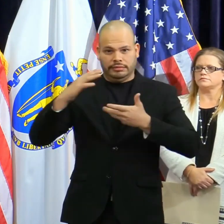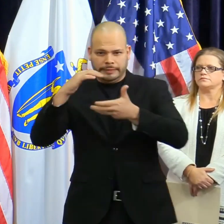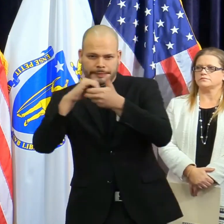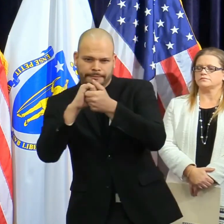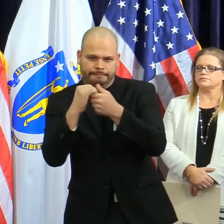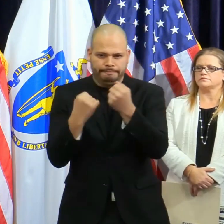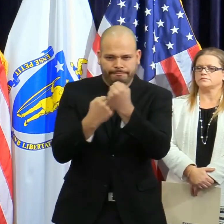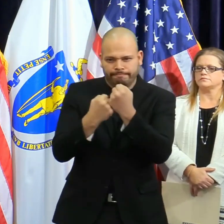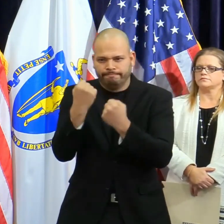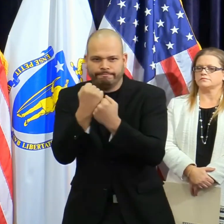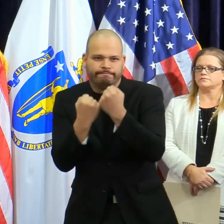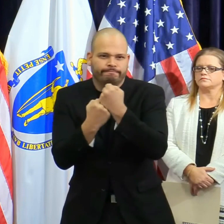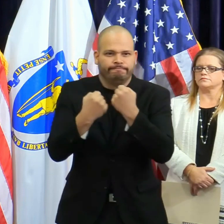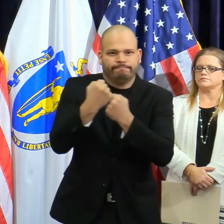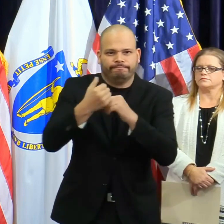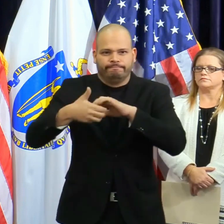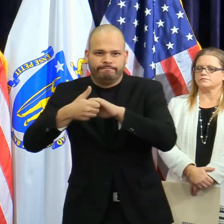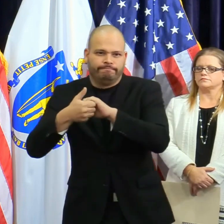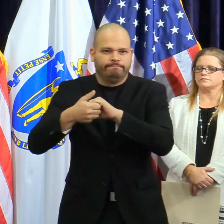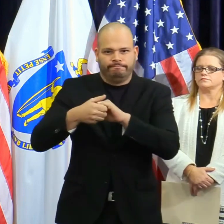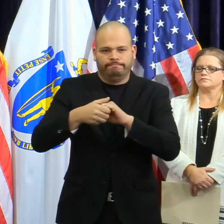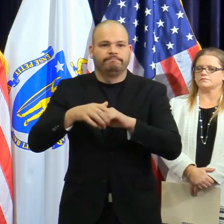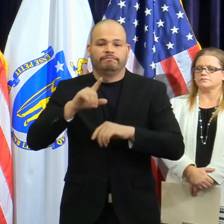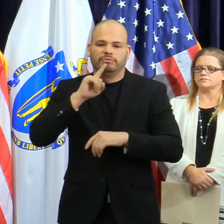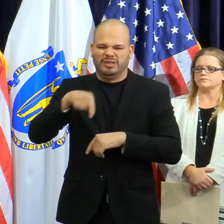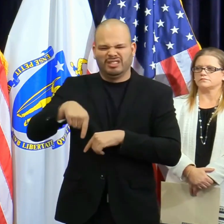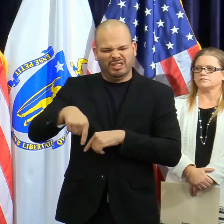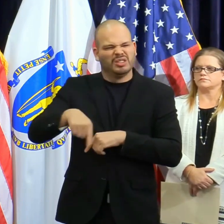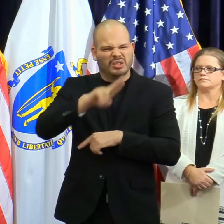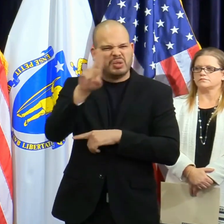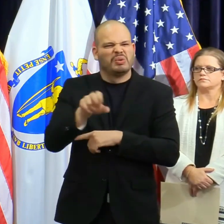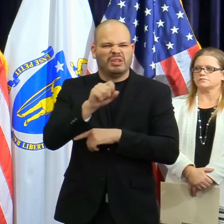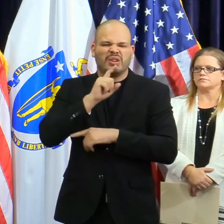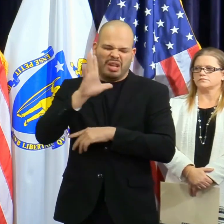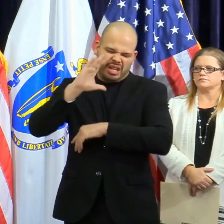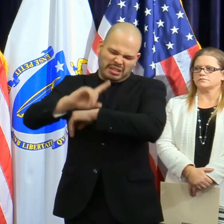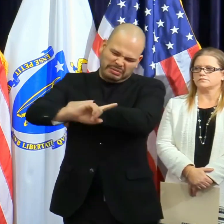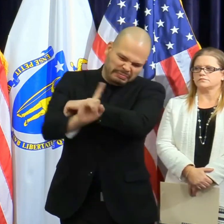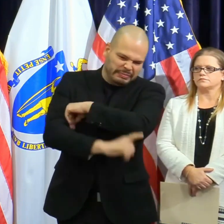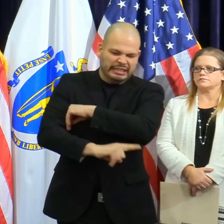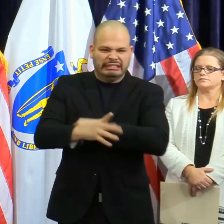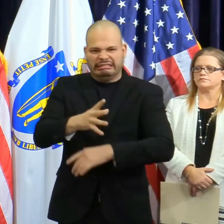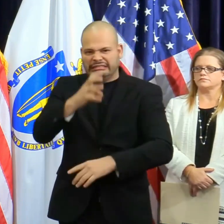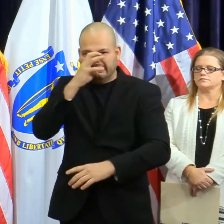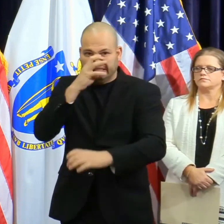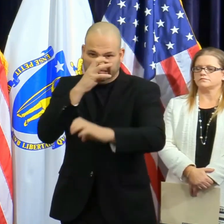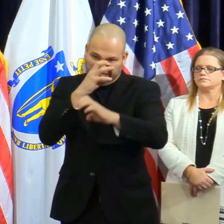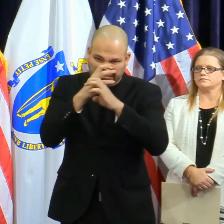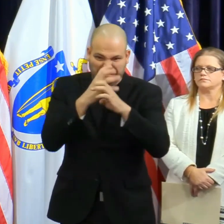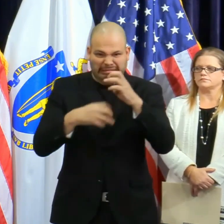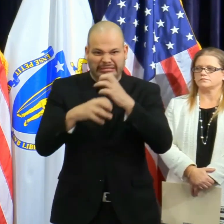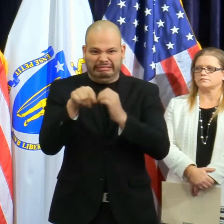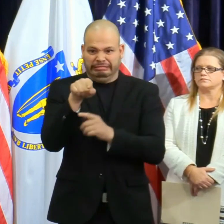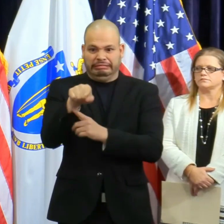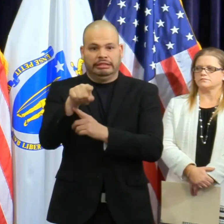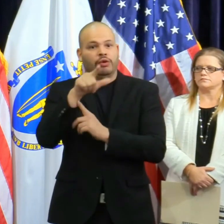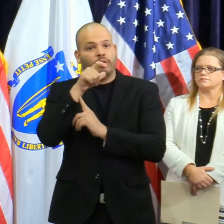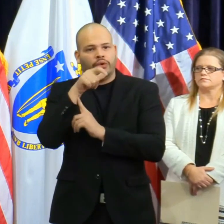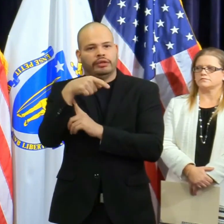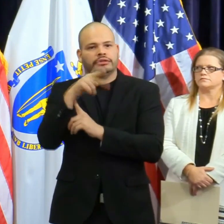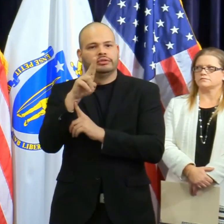sanctions to cut this tyrant off from the modern world. President Biden and the free world's leaders are